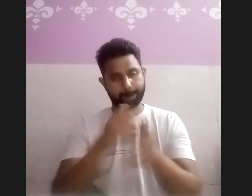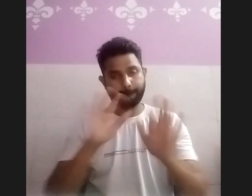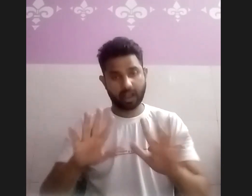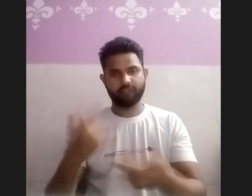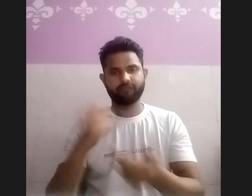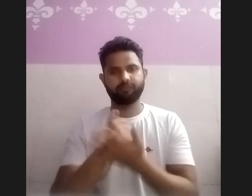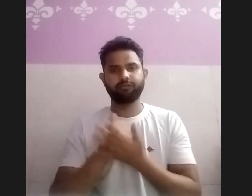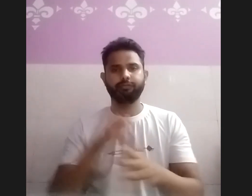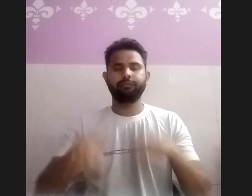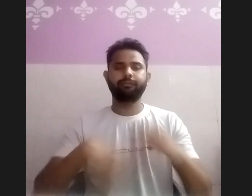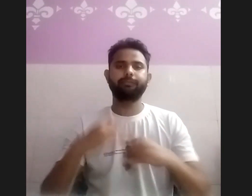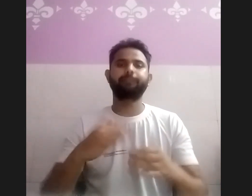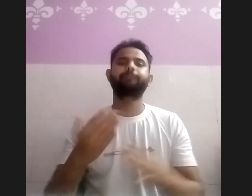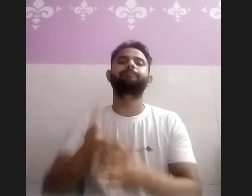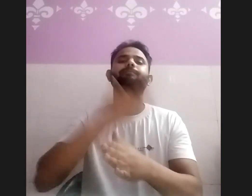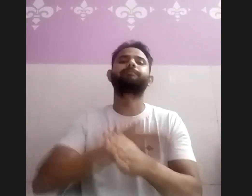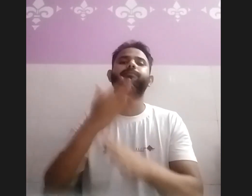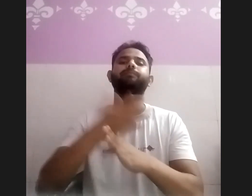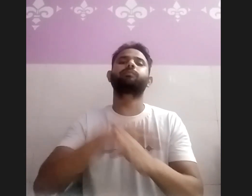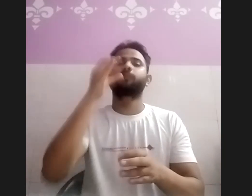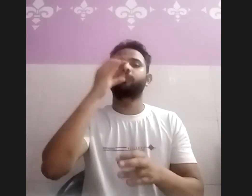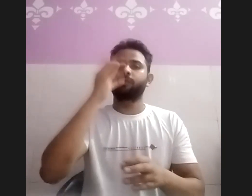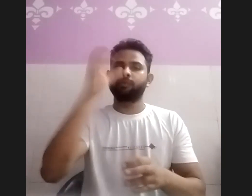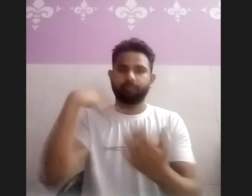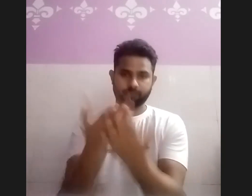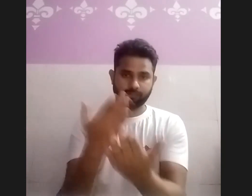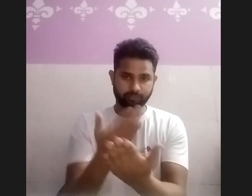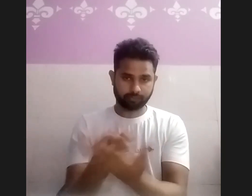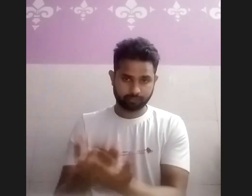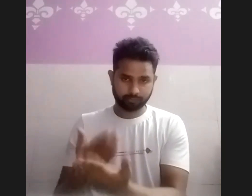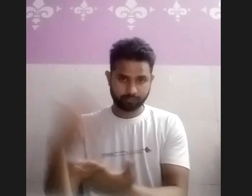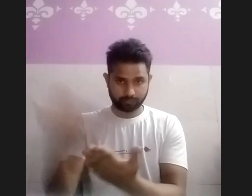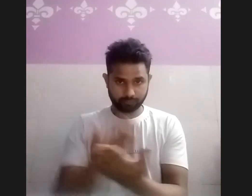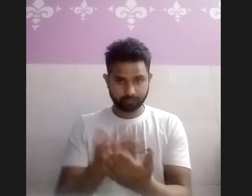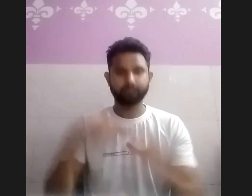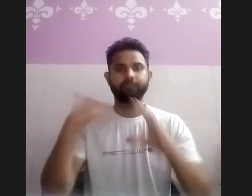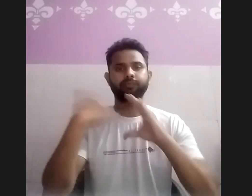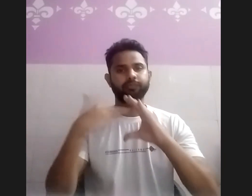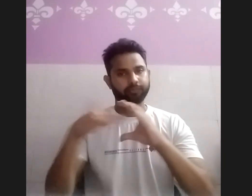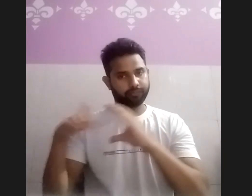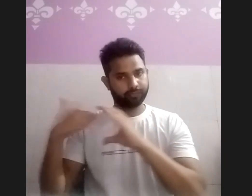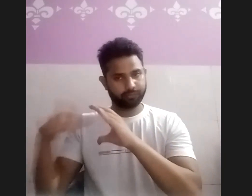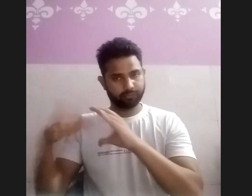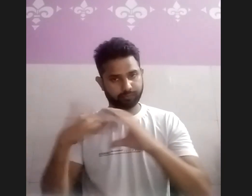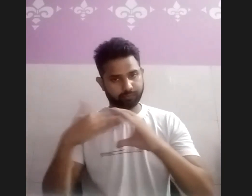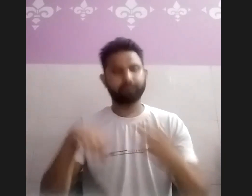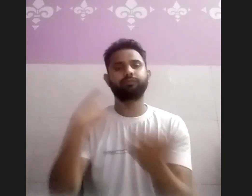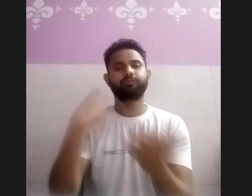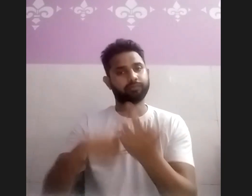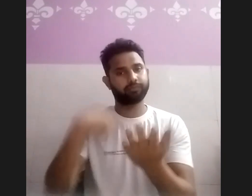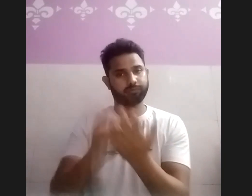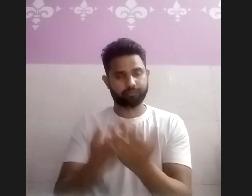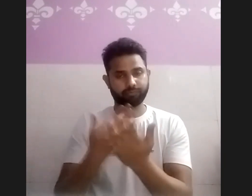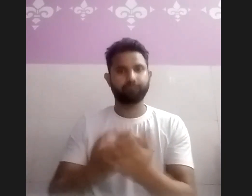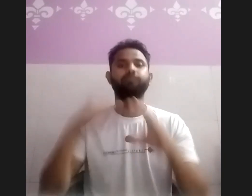part, after submitting the complaint, we receive an email as a confirmation on a registered email address, and